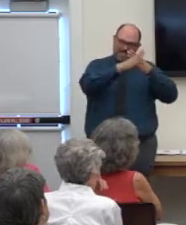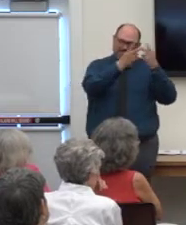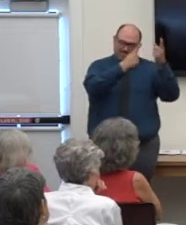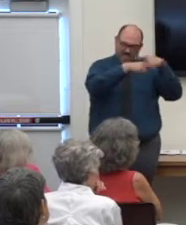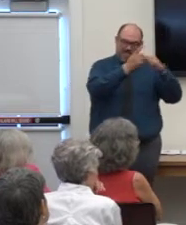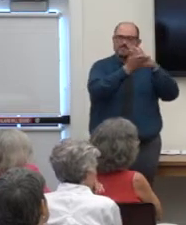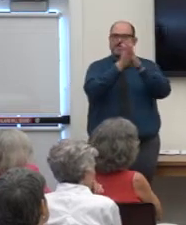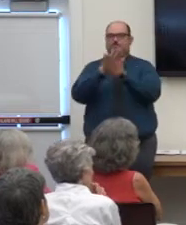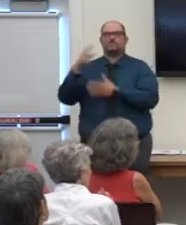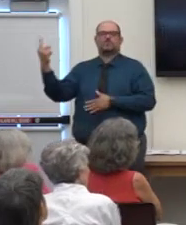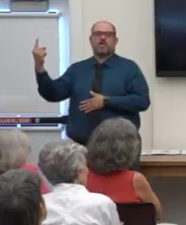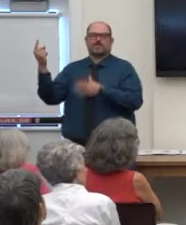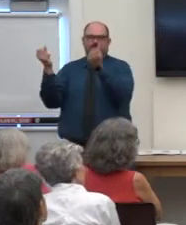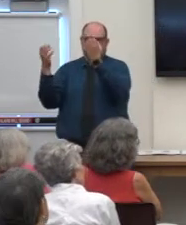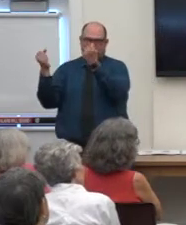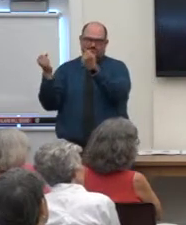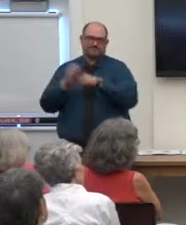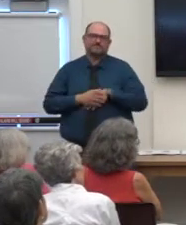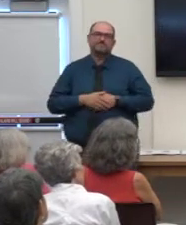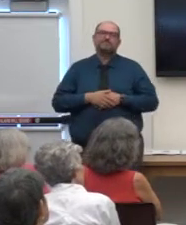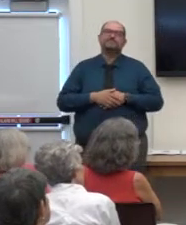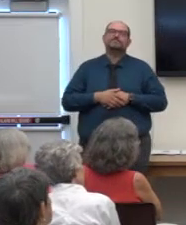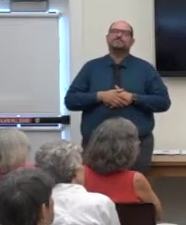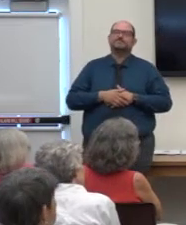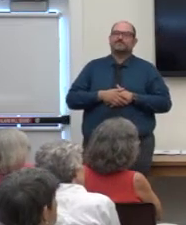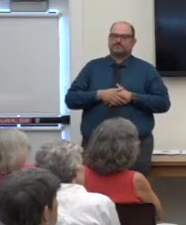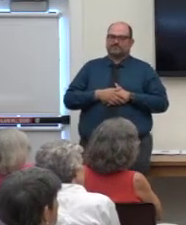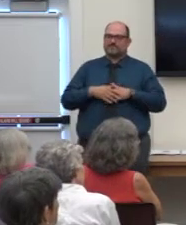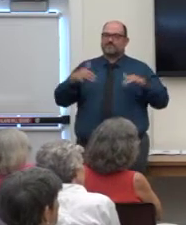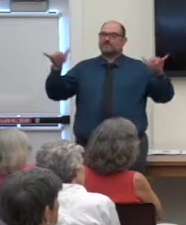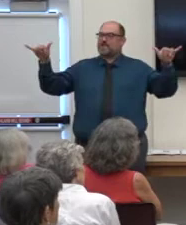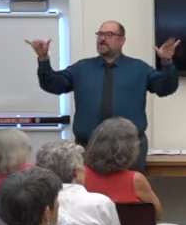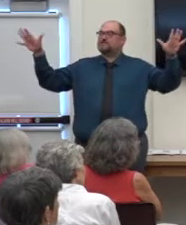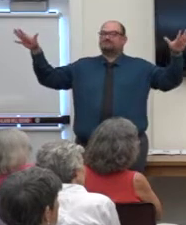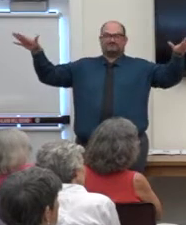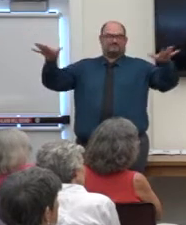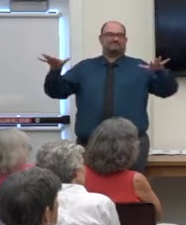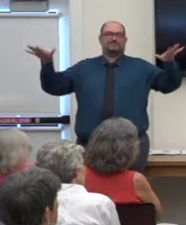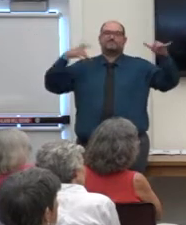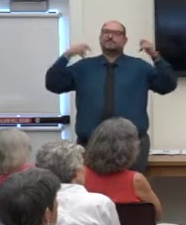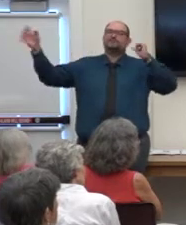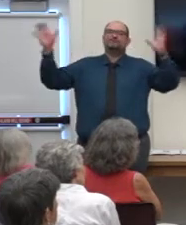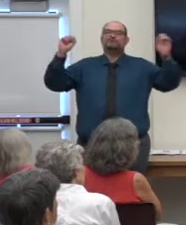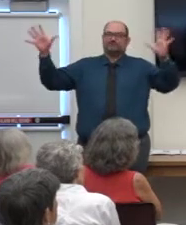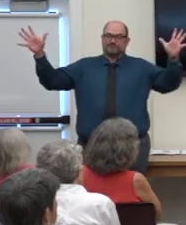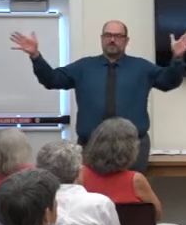periphery moved in towards the middle. So for example, the old sign for help was this.